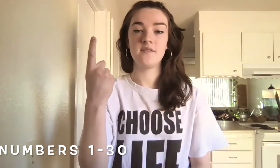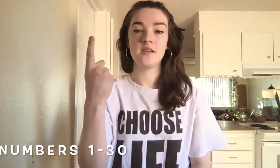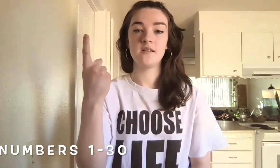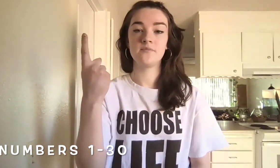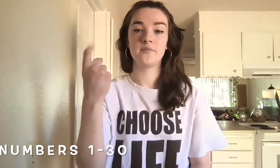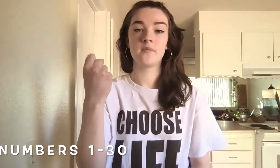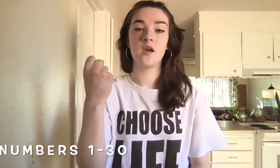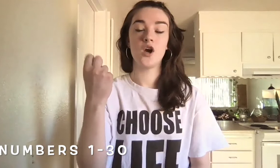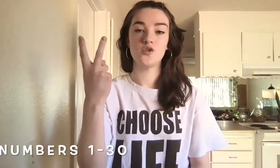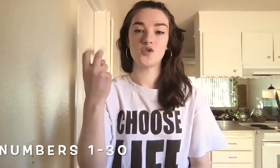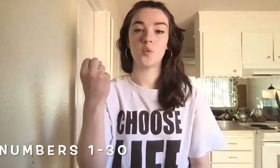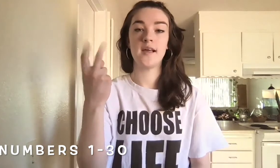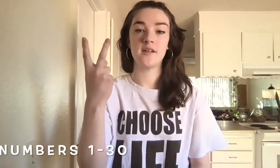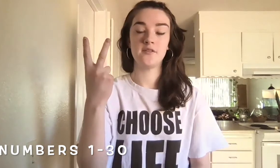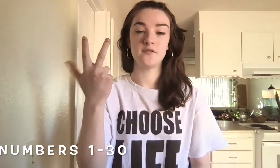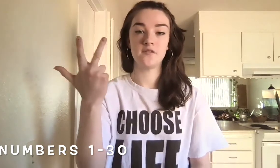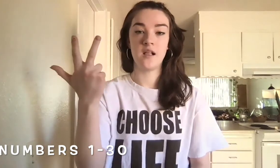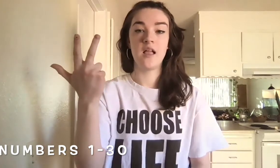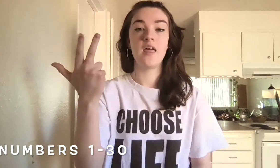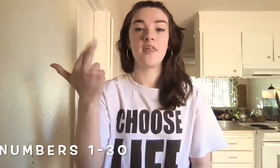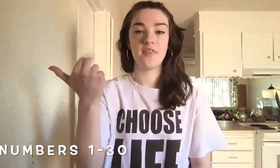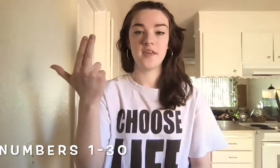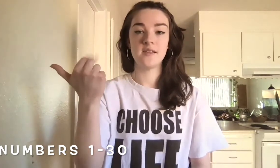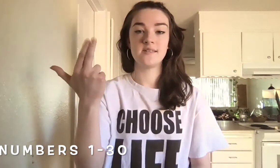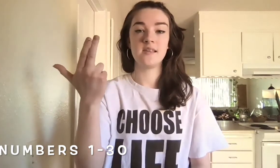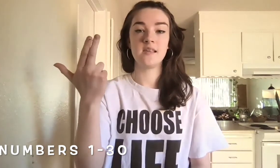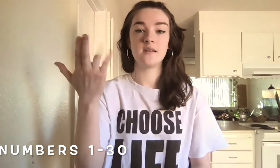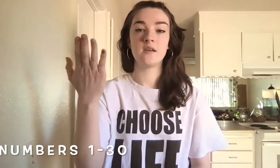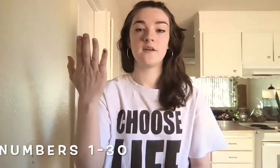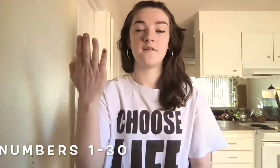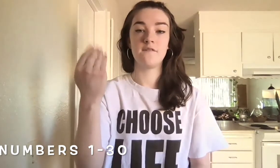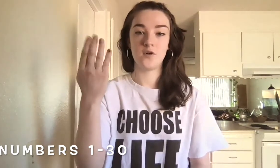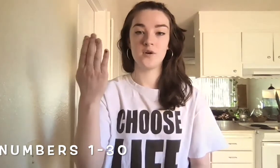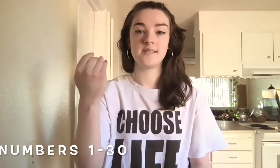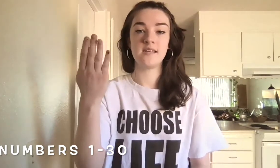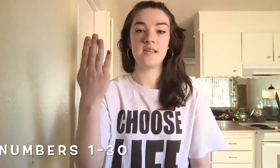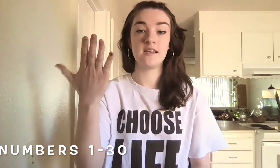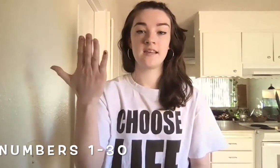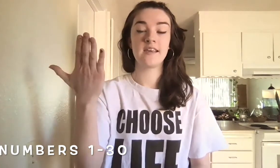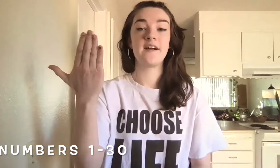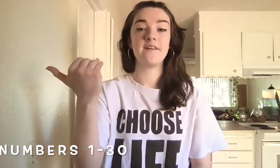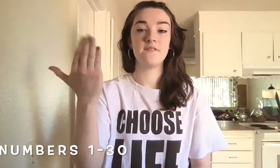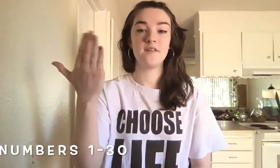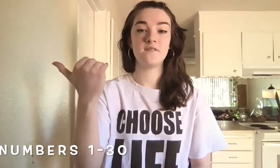11, 12, 13, 14,